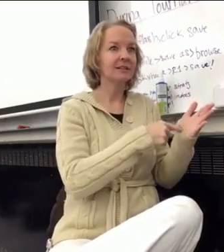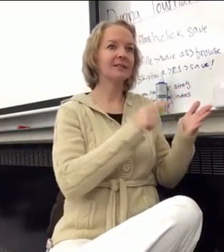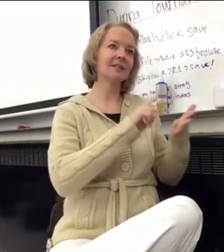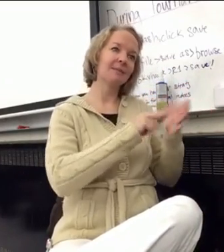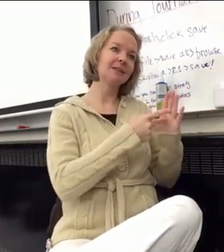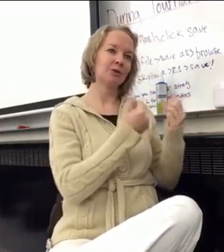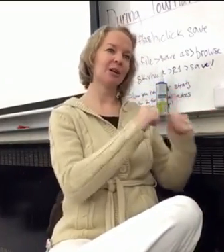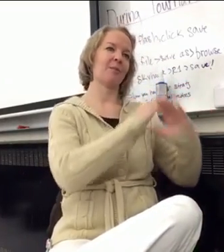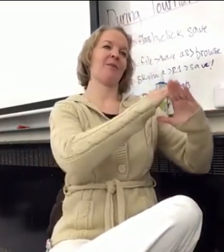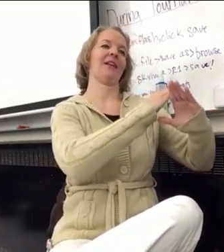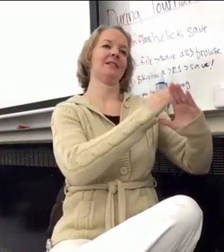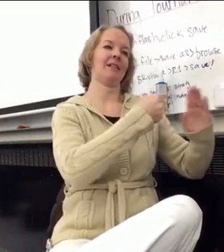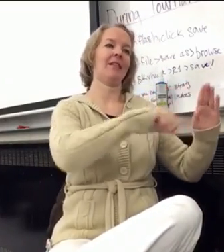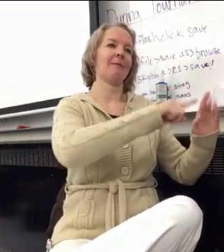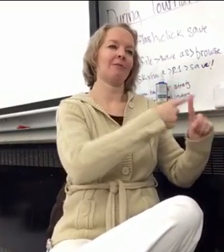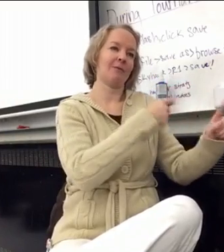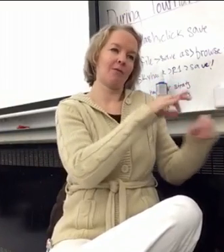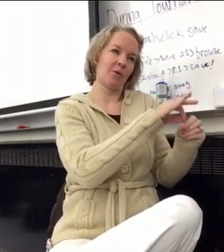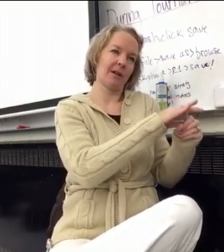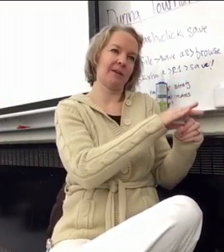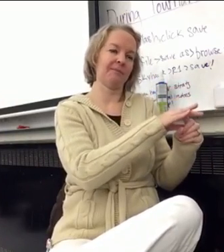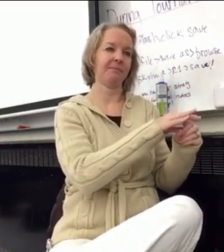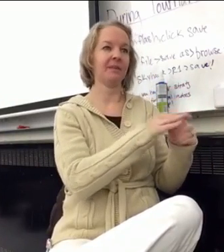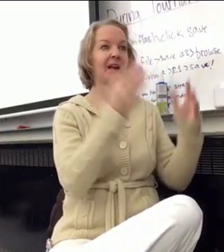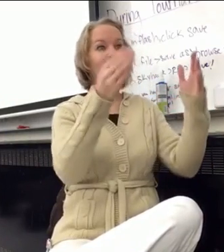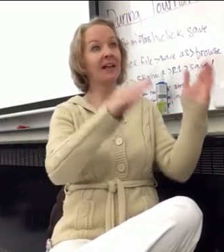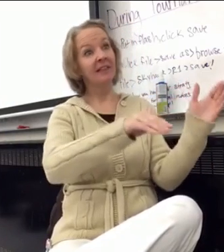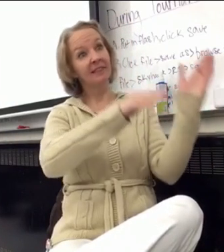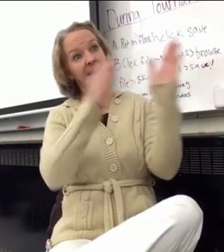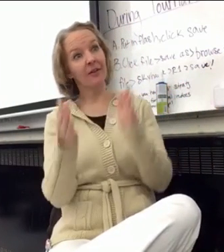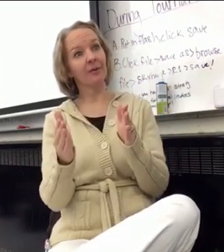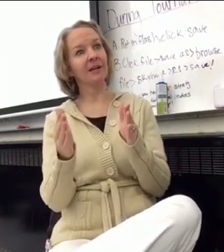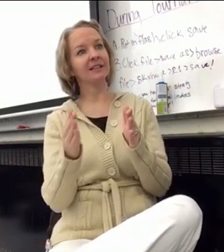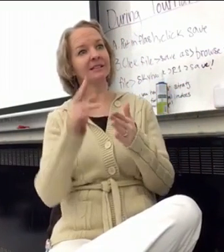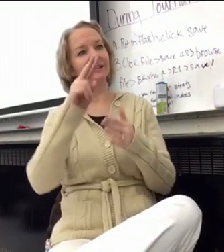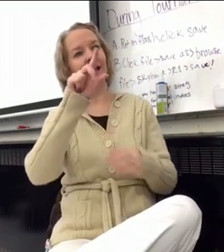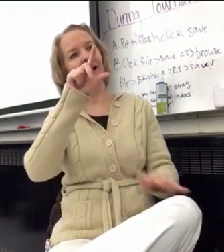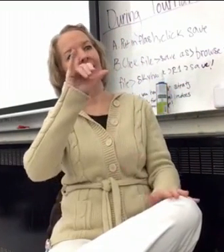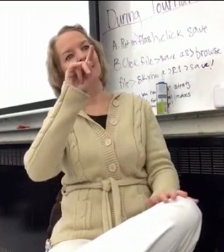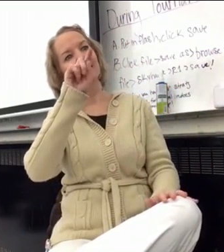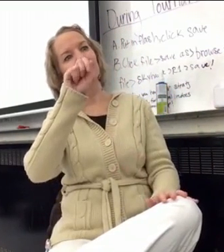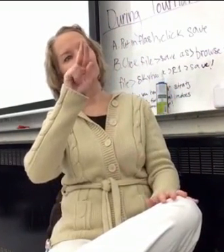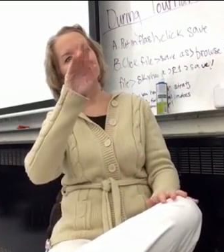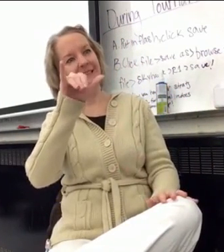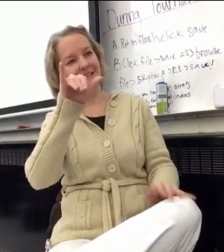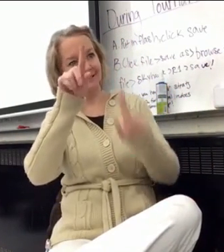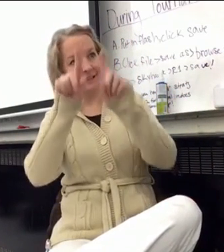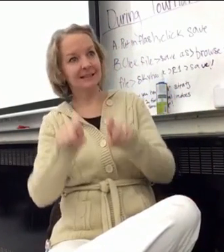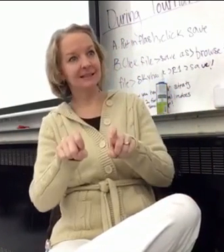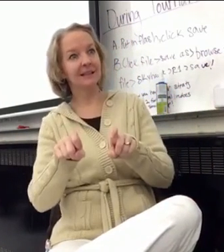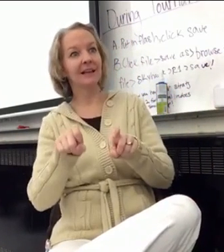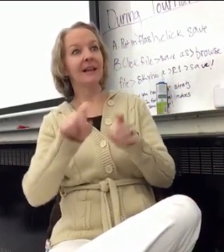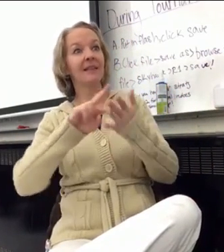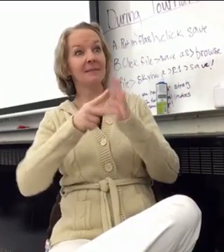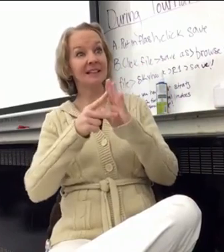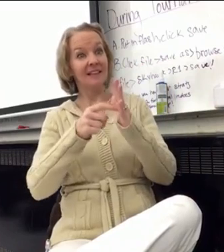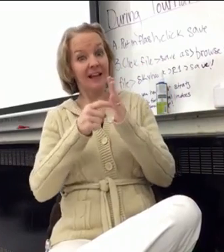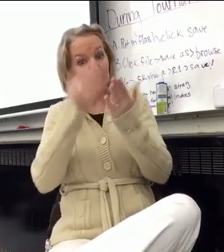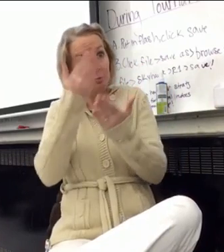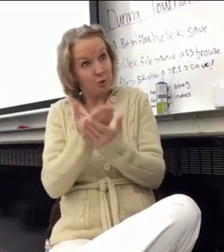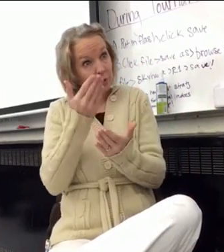money. The next thing are going to be what is called a literacy test. And if you will highlight, prove that they could read and